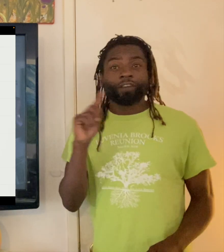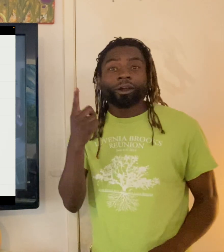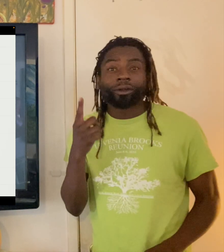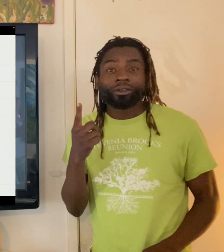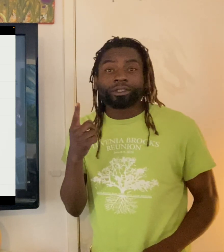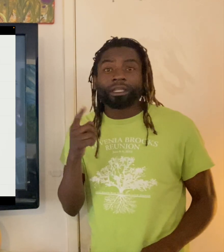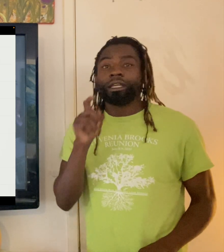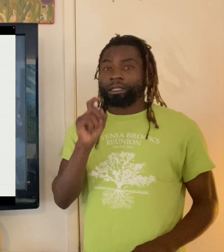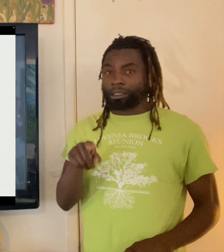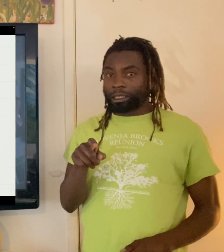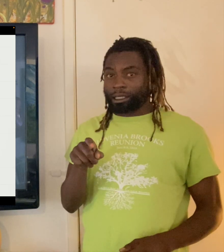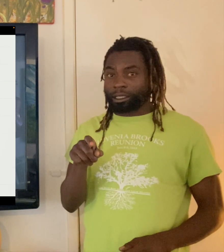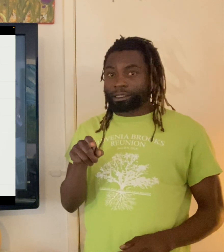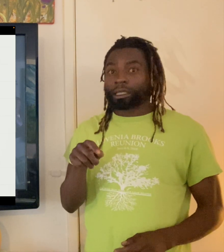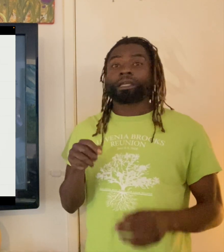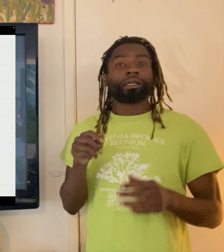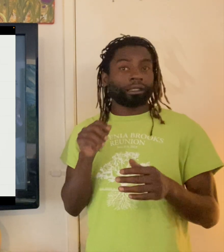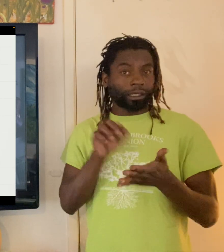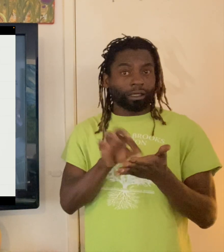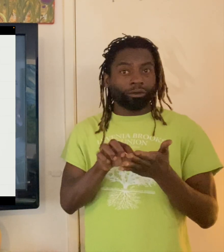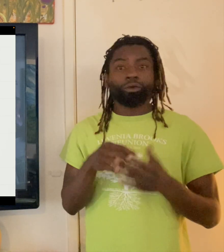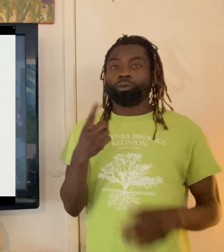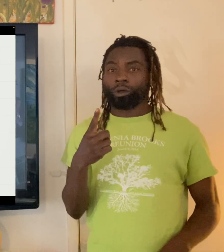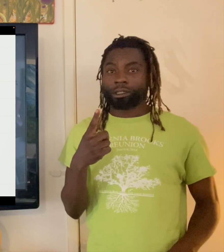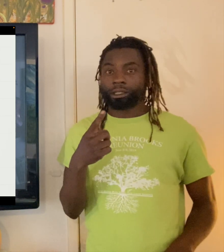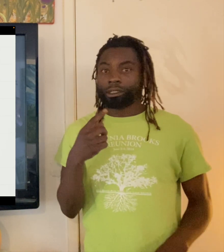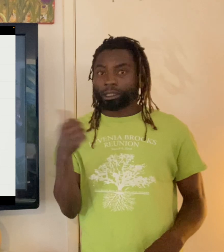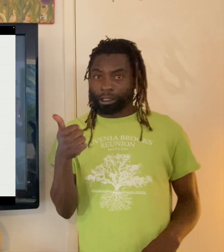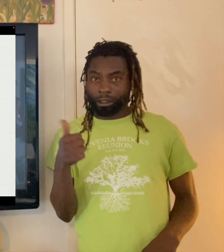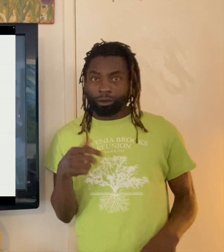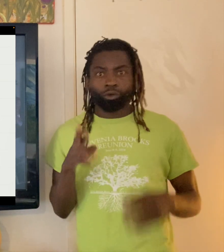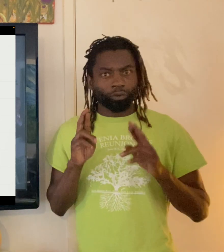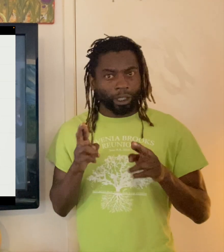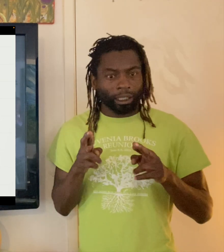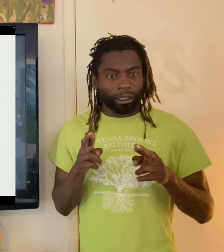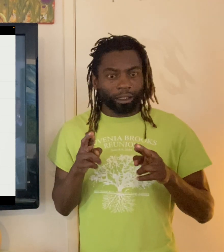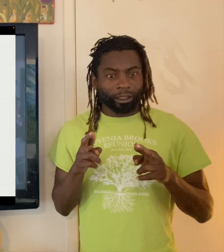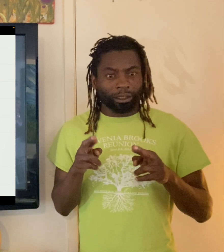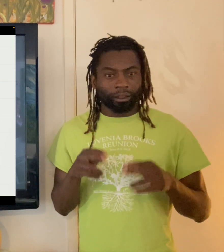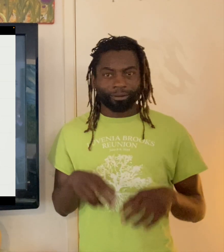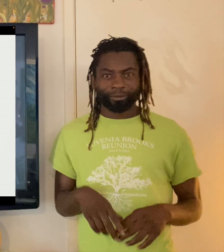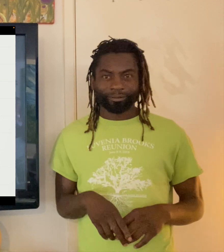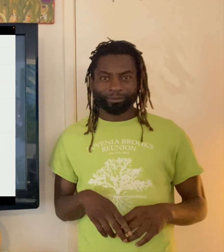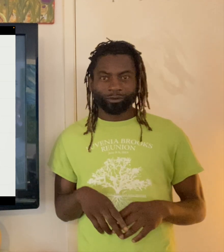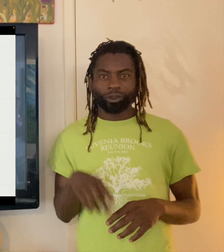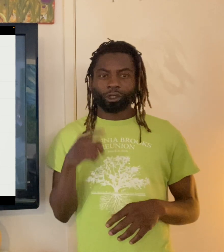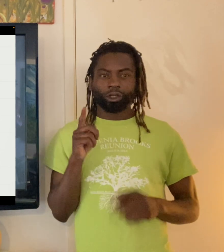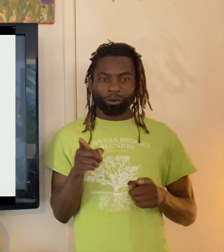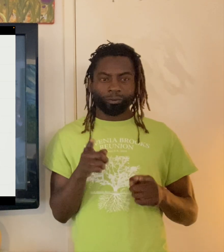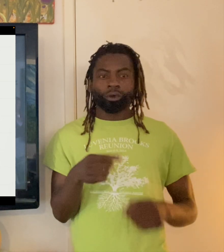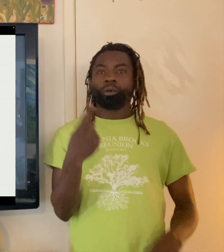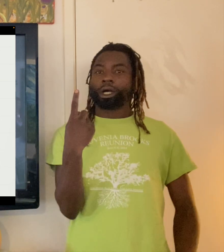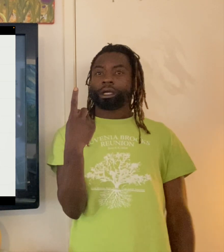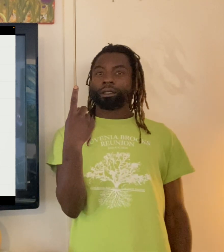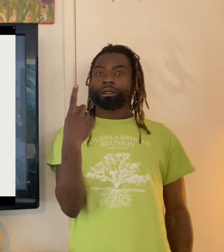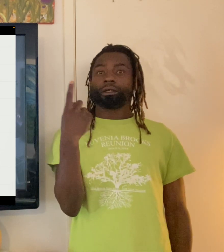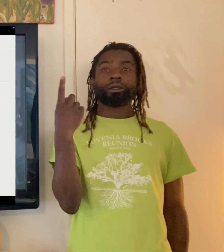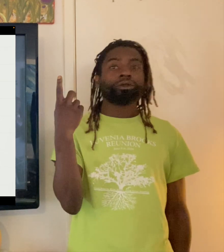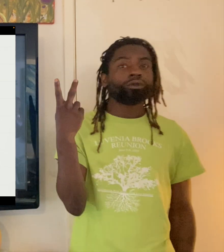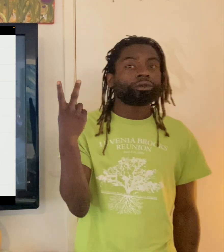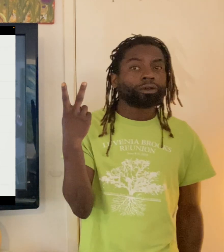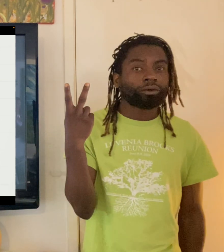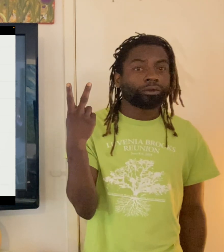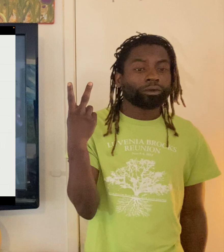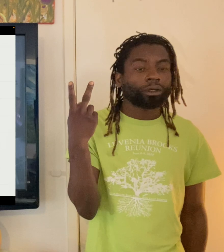10. Let's all count to 10 out loud together. Okay, ready? Here we go.